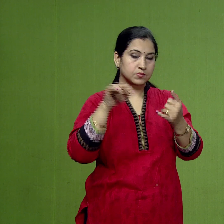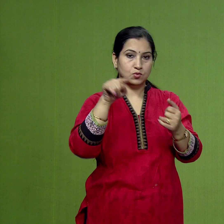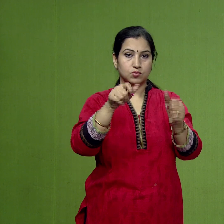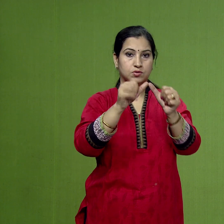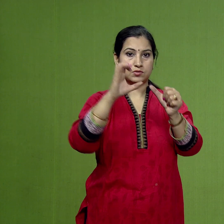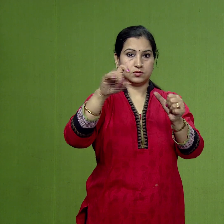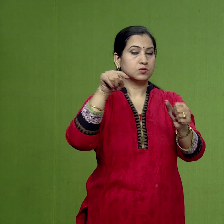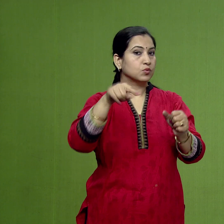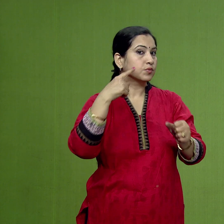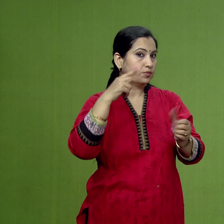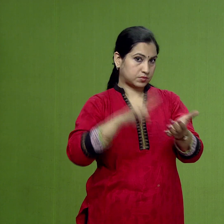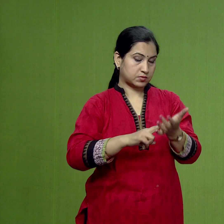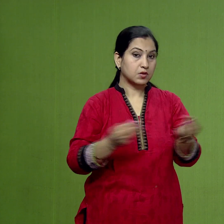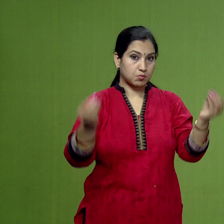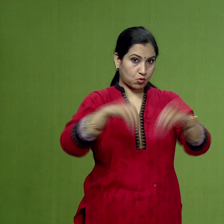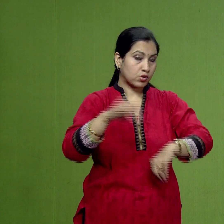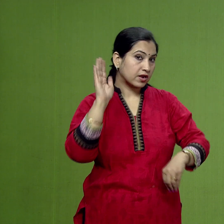For more information, you can log on to